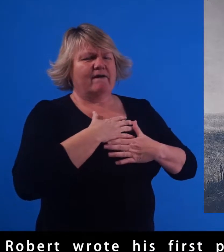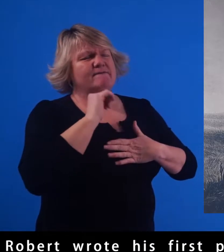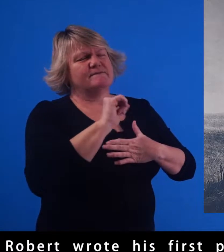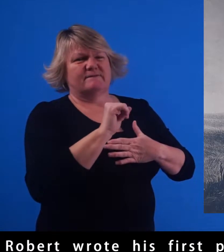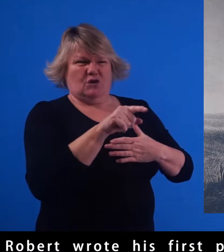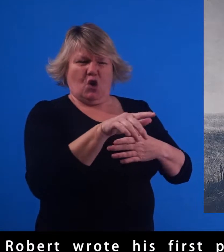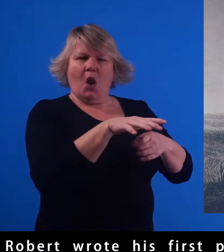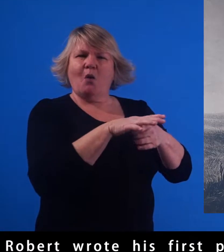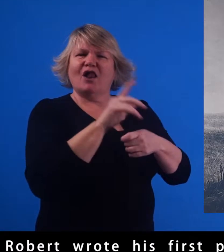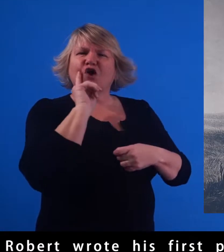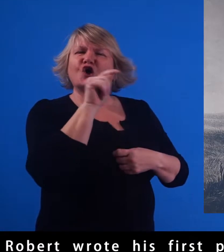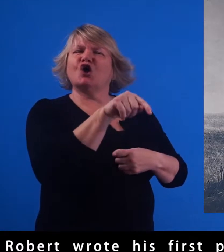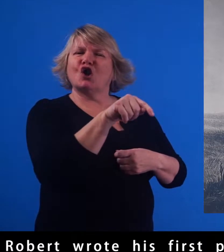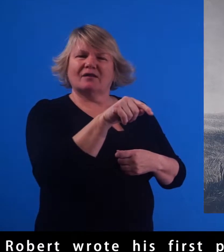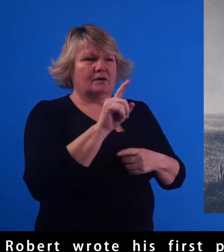girl.